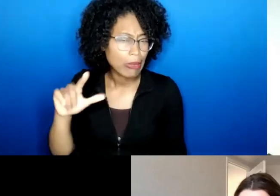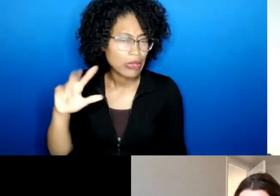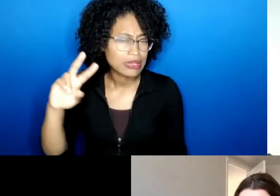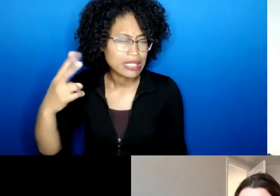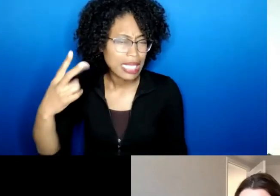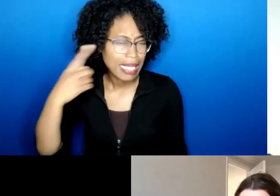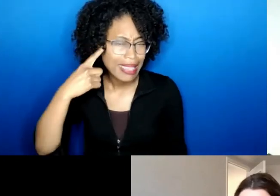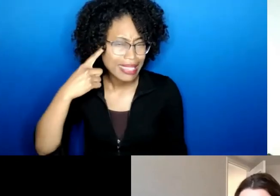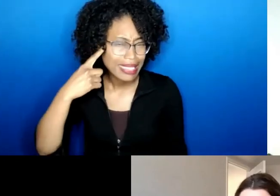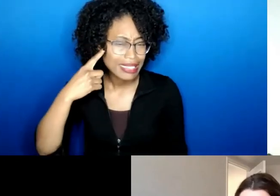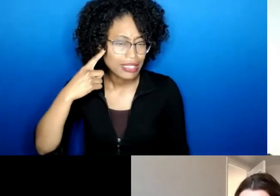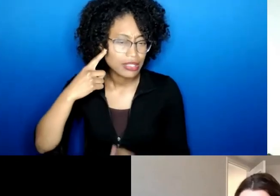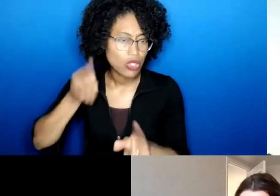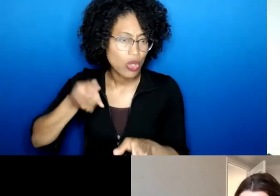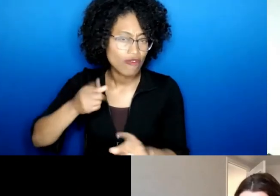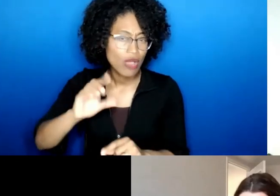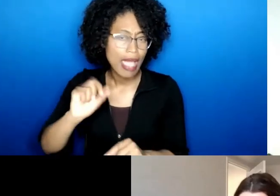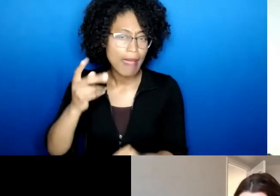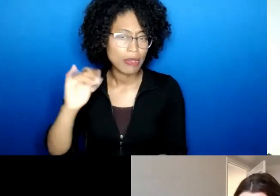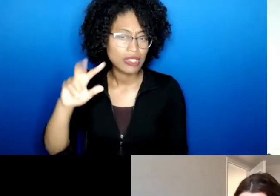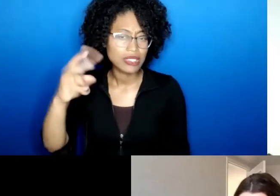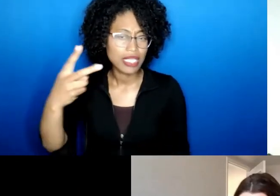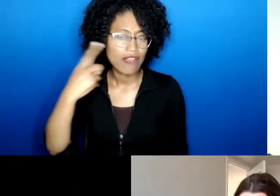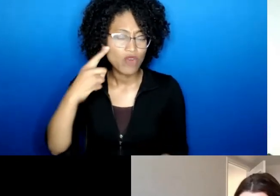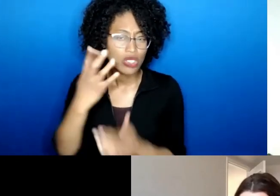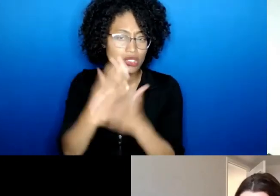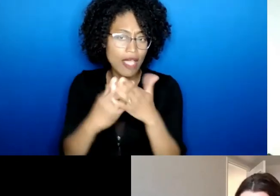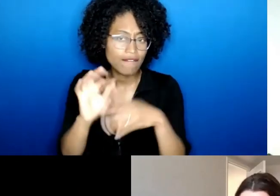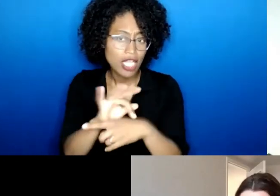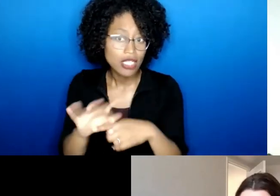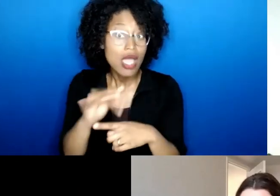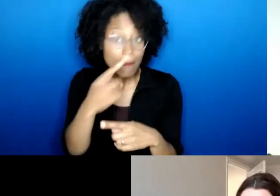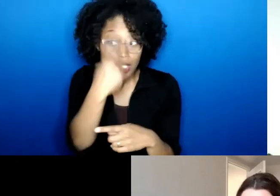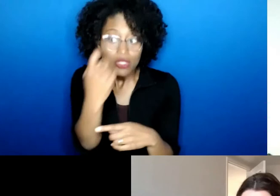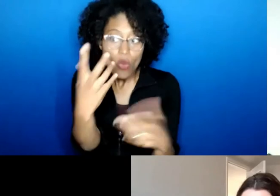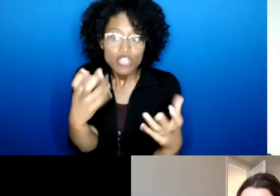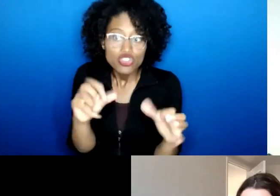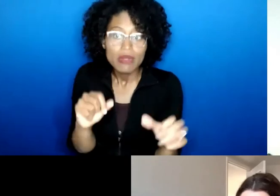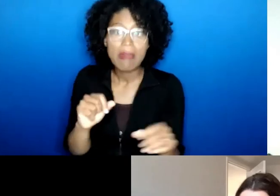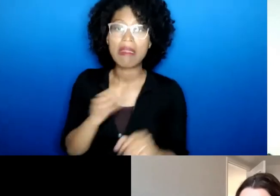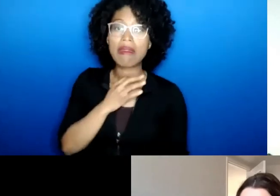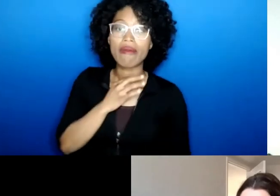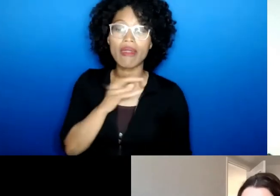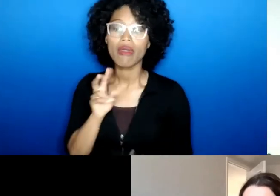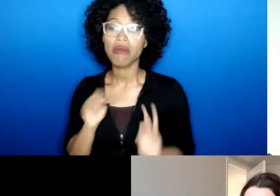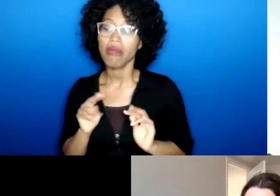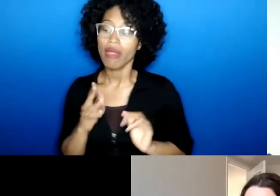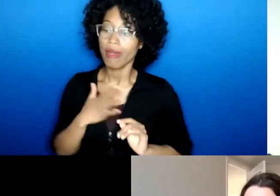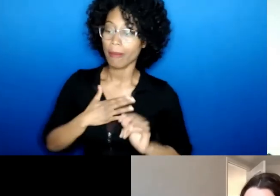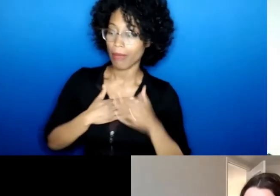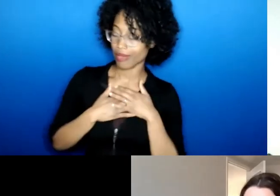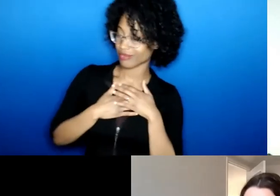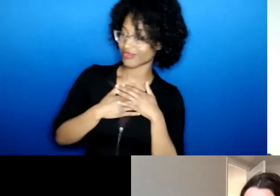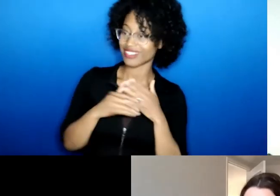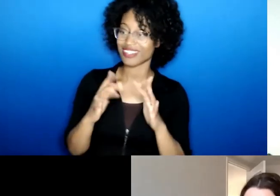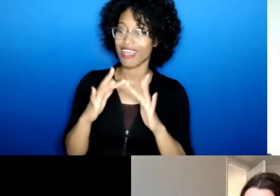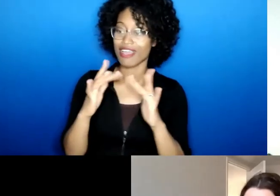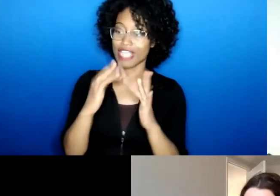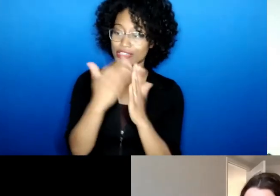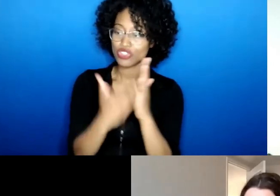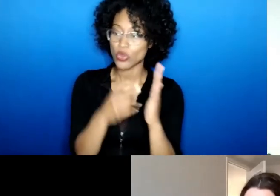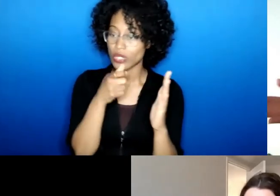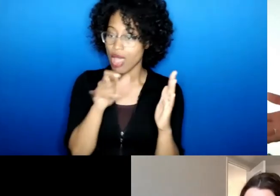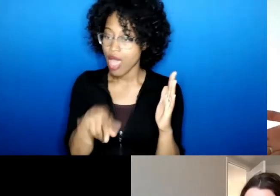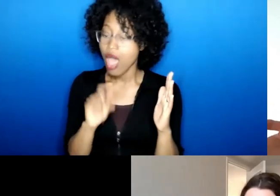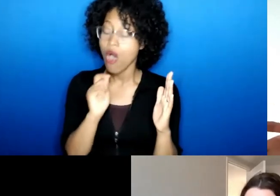the day that we're opening for certain kinds of functions, because we want you to go in and look at your contact sheet and see if,